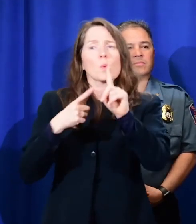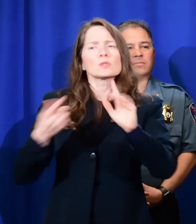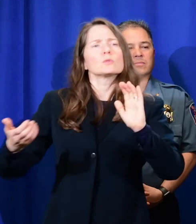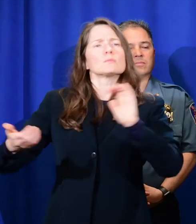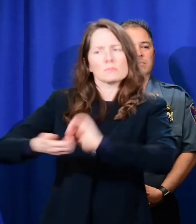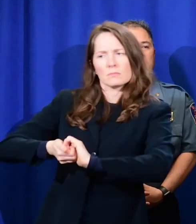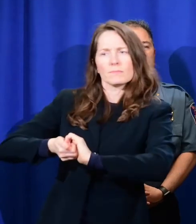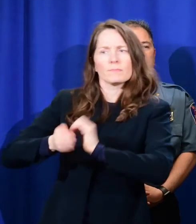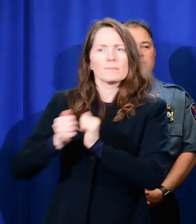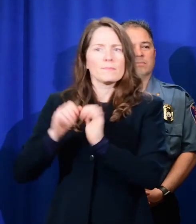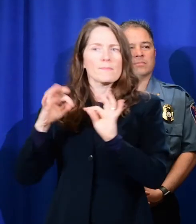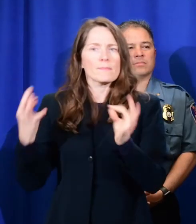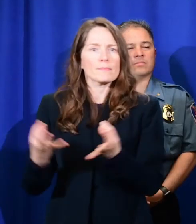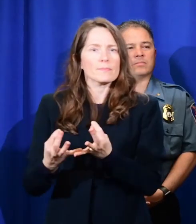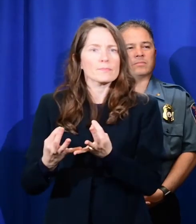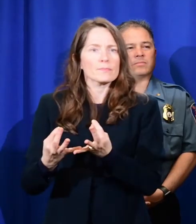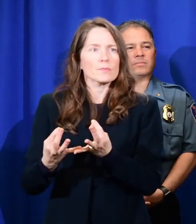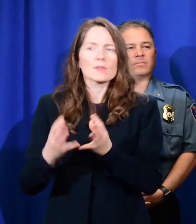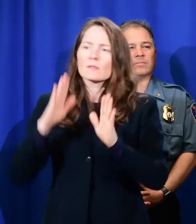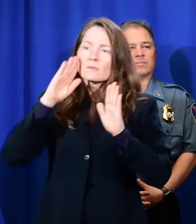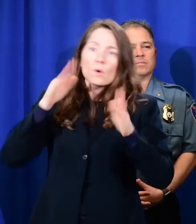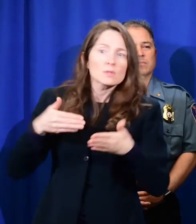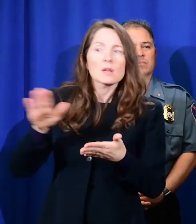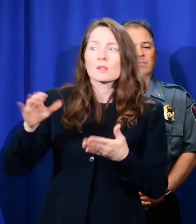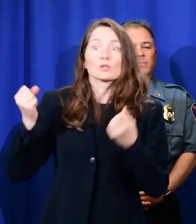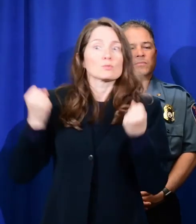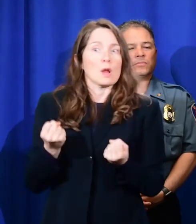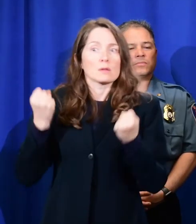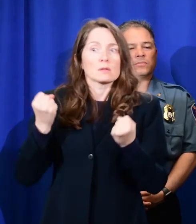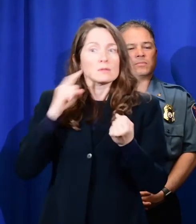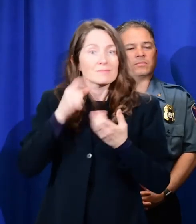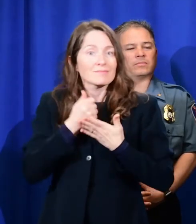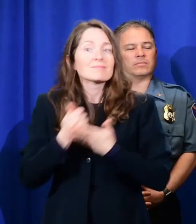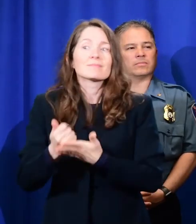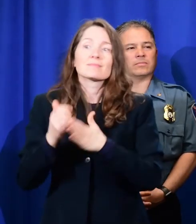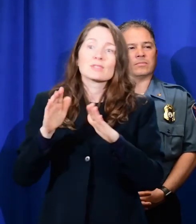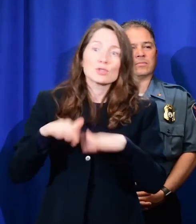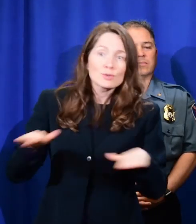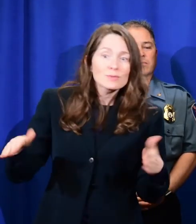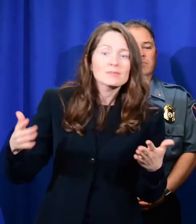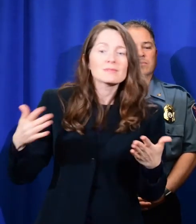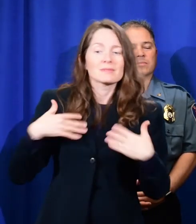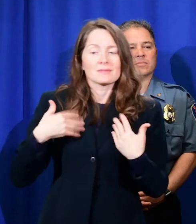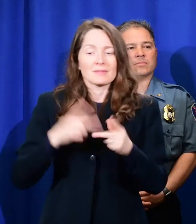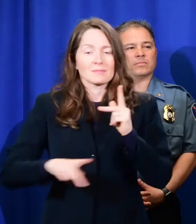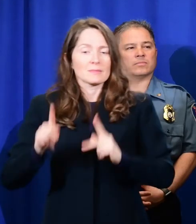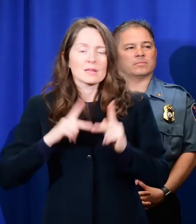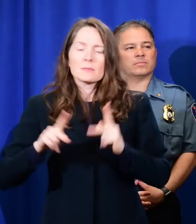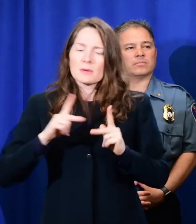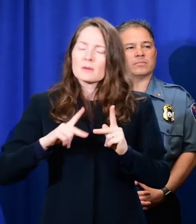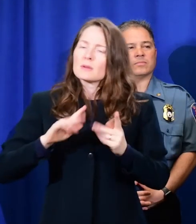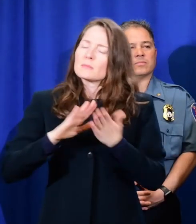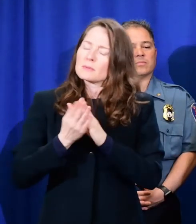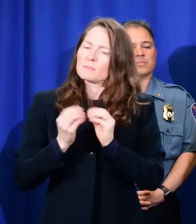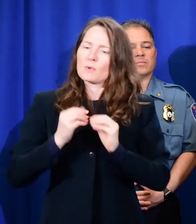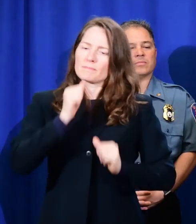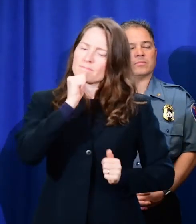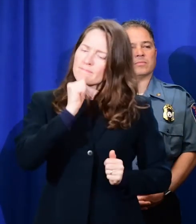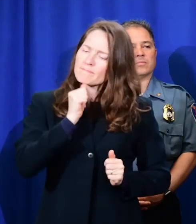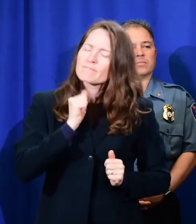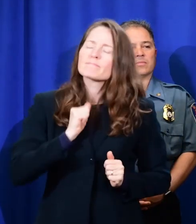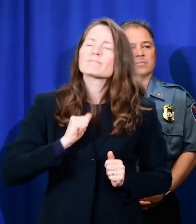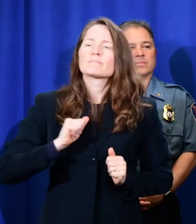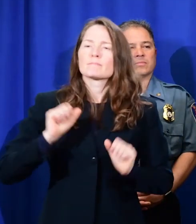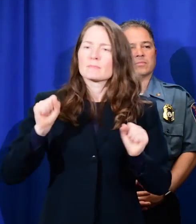parents and families, focusing on their strengths to help children, youth, build resilience, and be able to move from this interaction